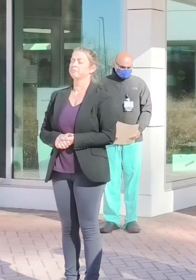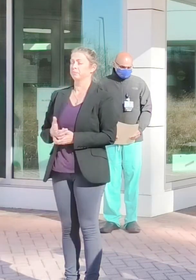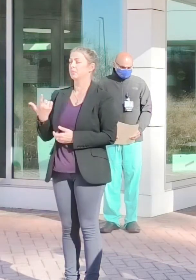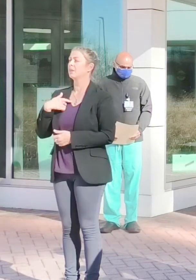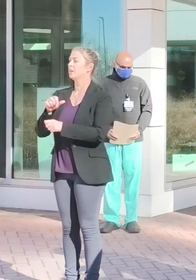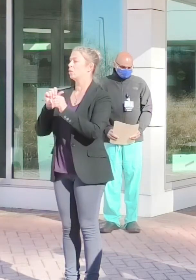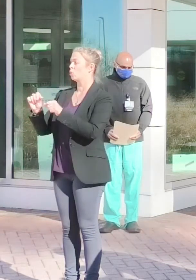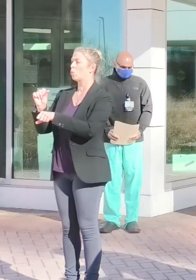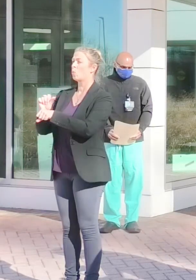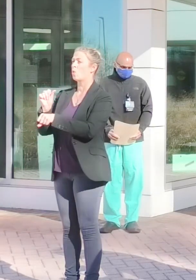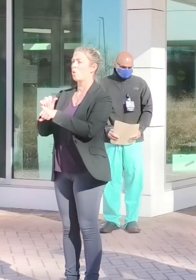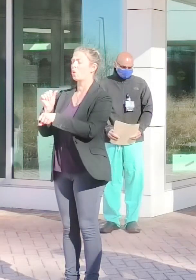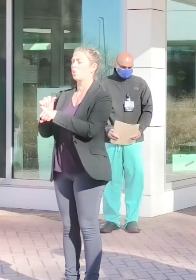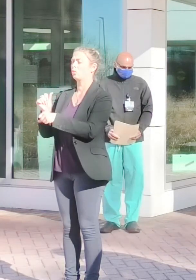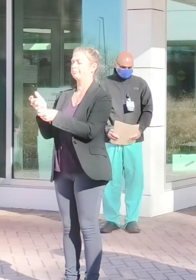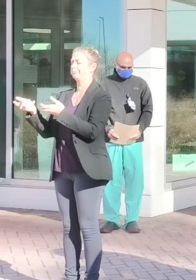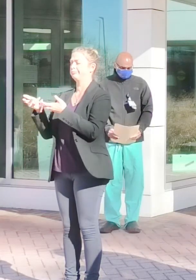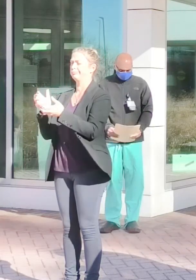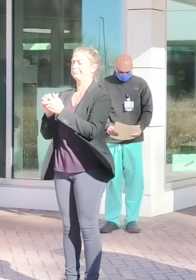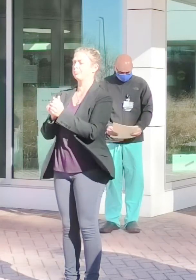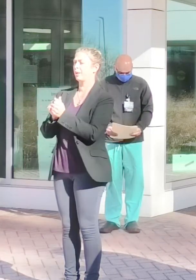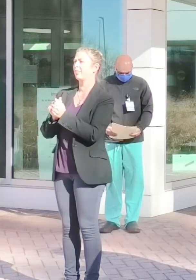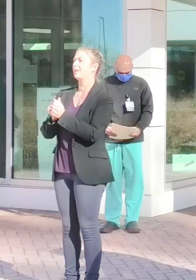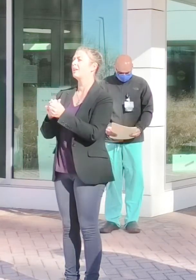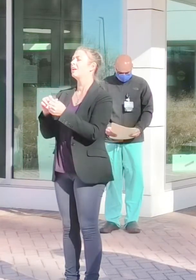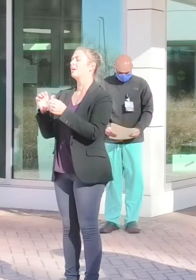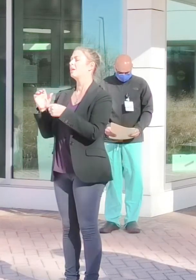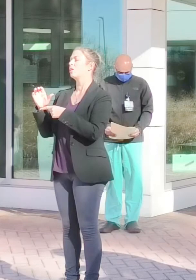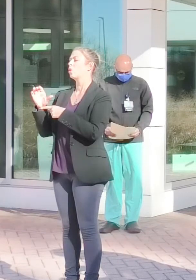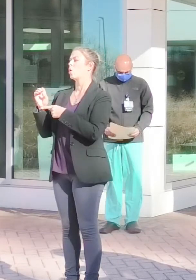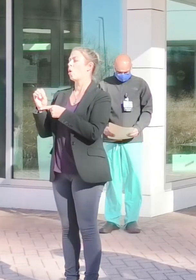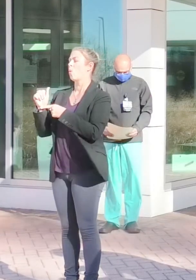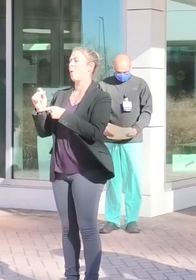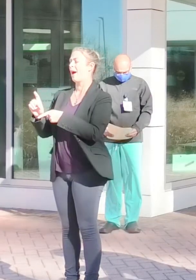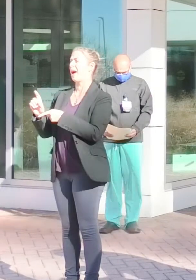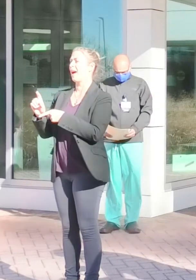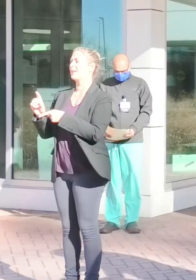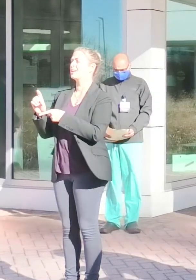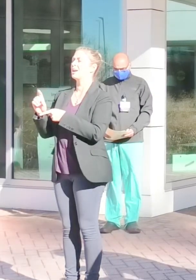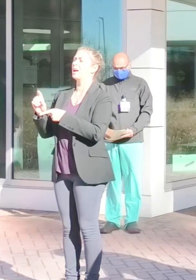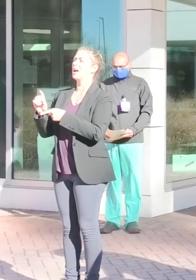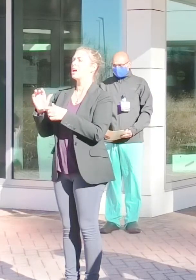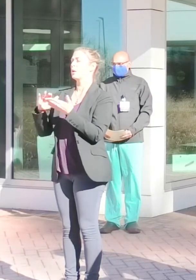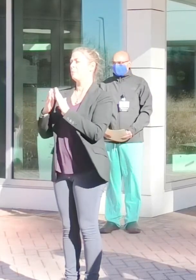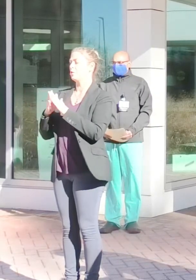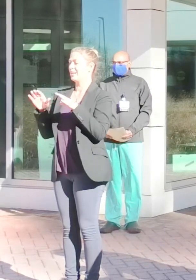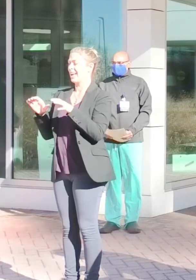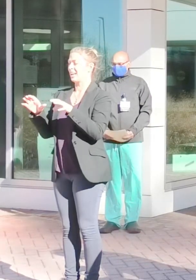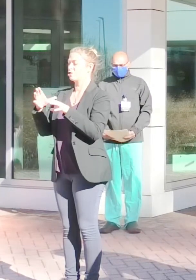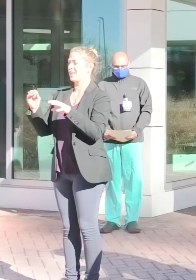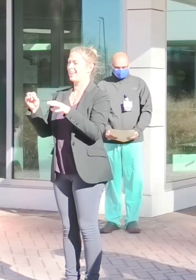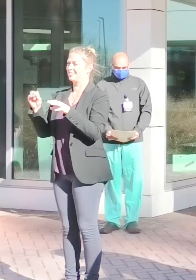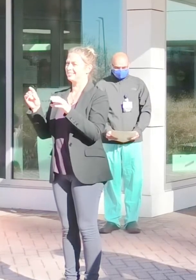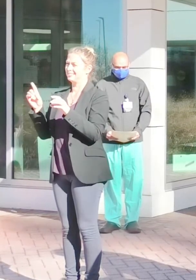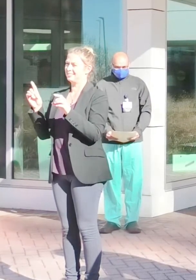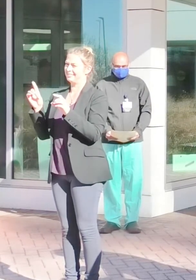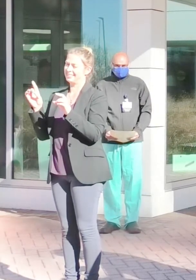our community organizations active in disaster, or COAD. To date, they have already helped make,